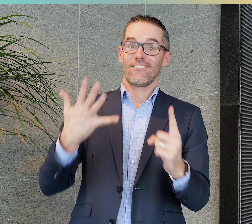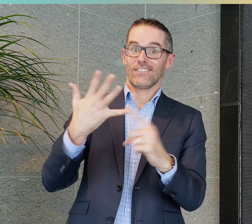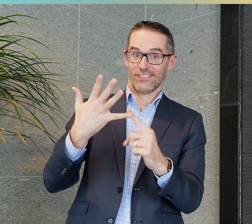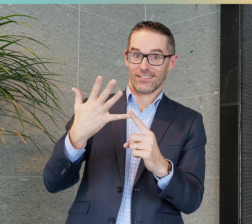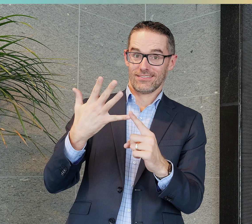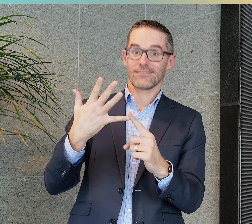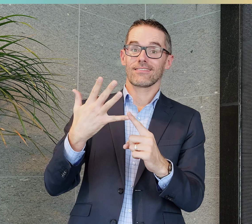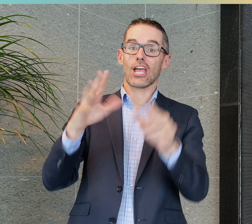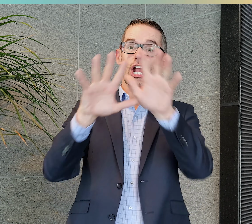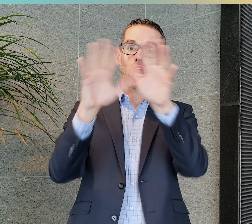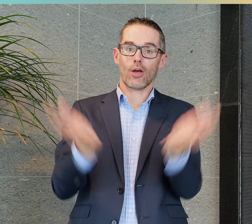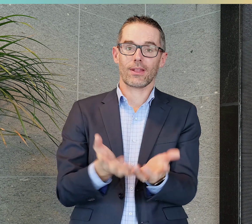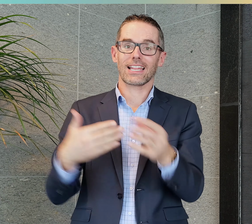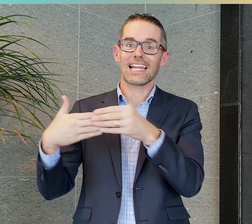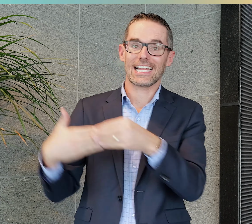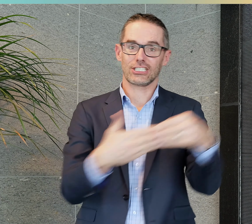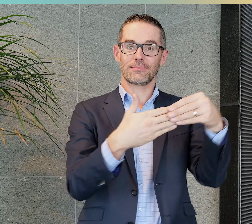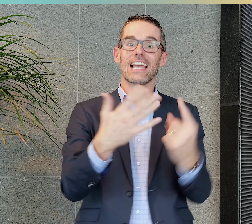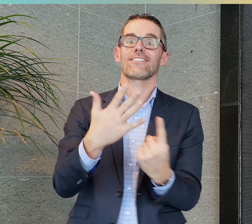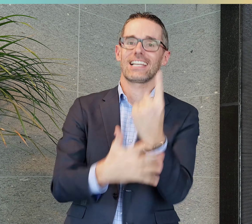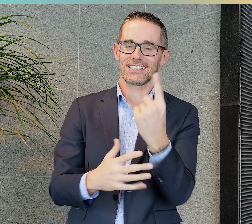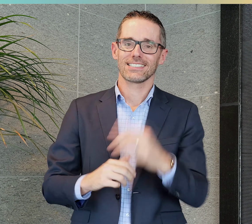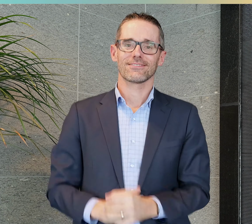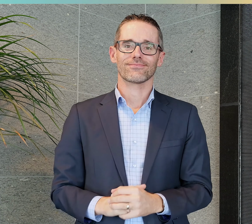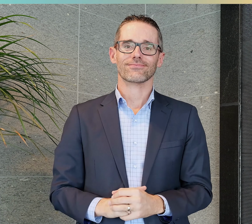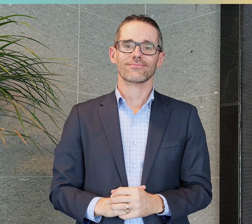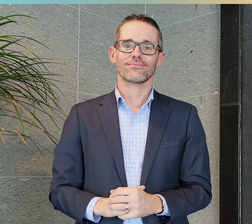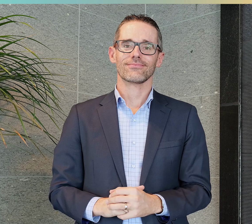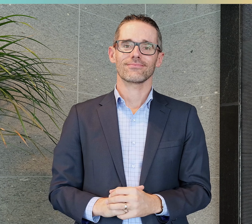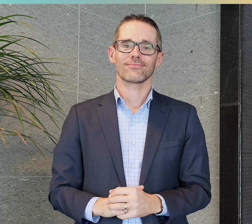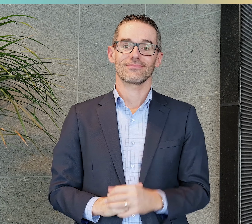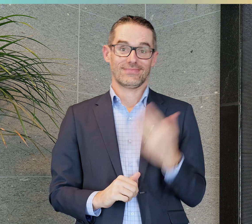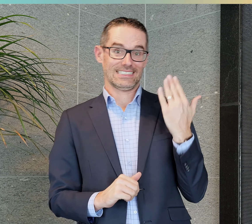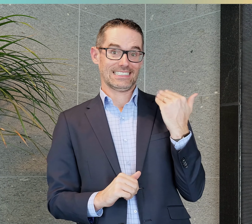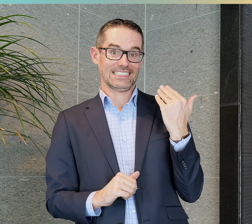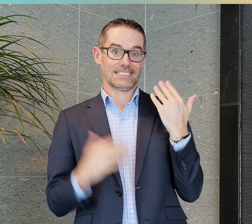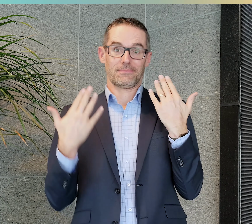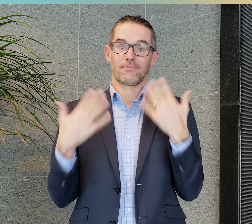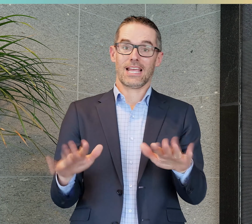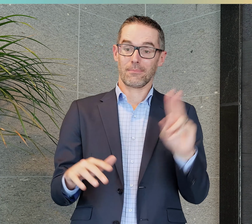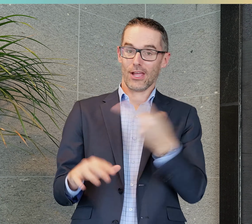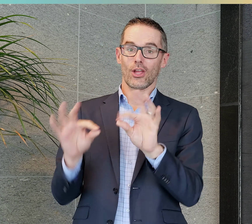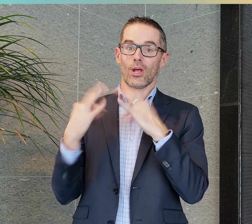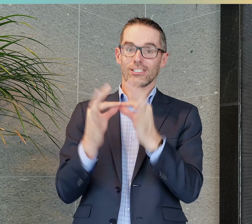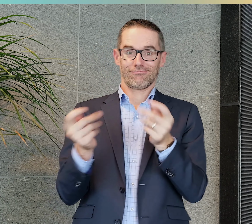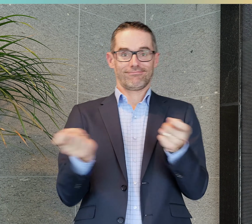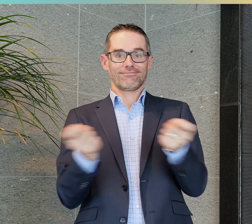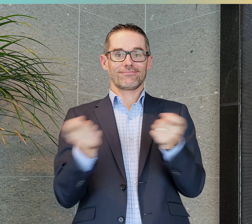The fifth area we'll be focusing on is global leadership events. Both organisations